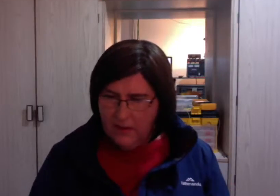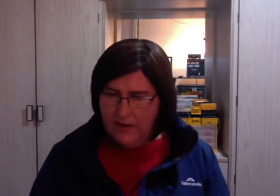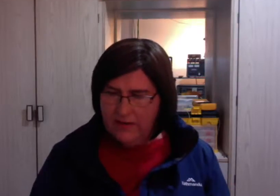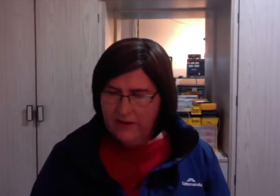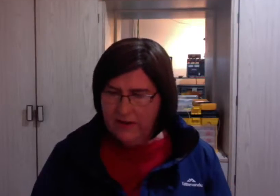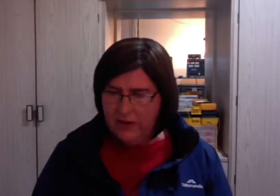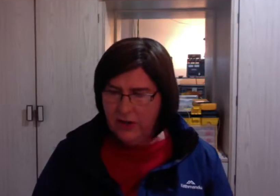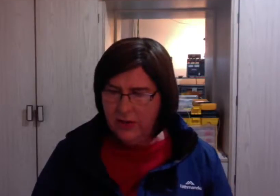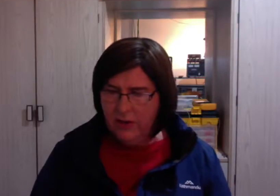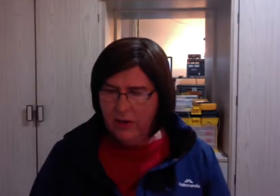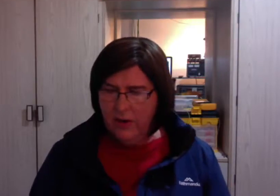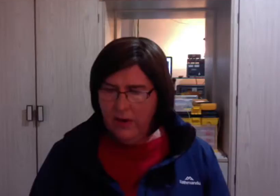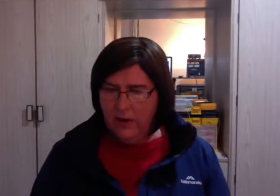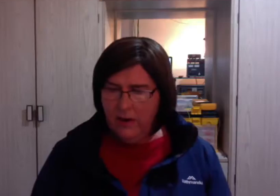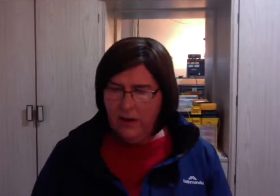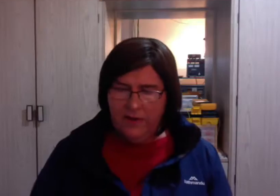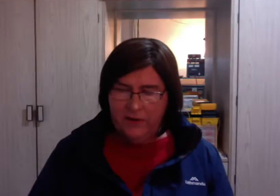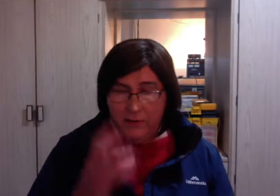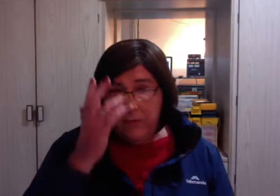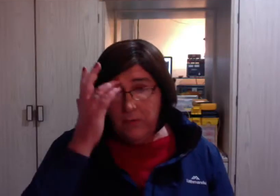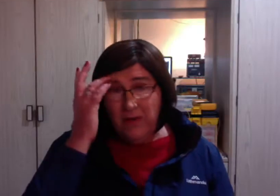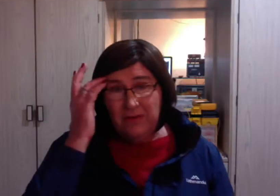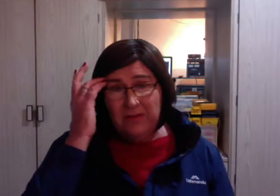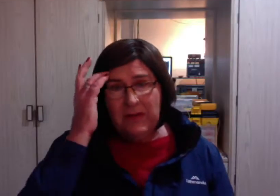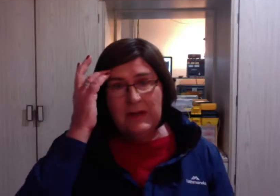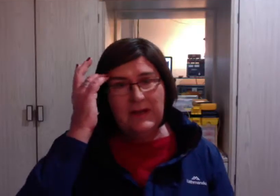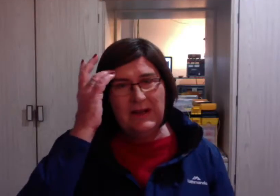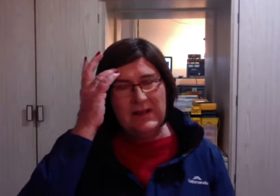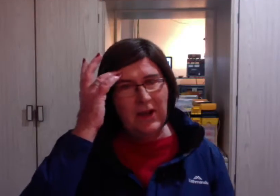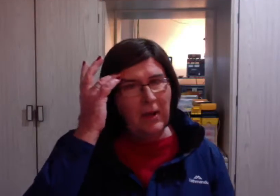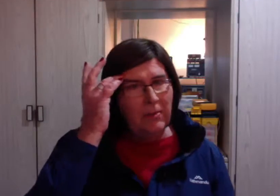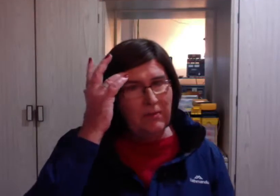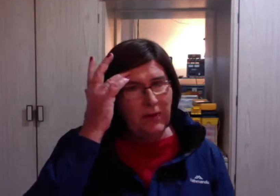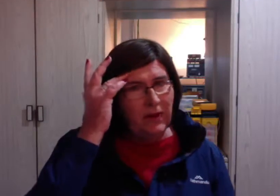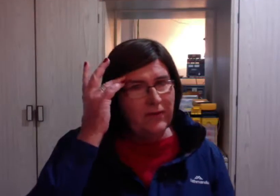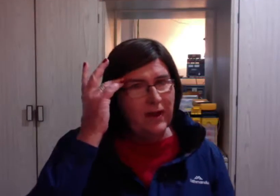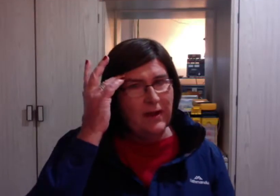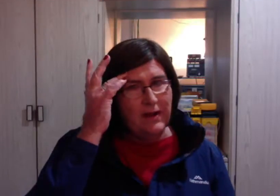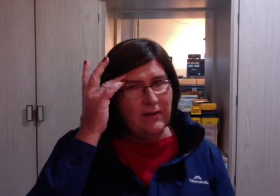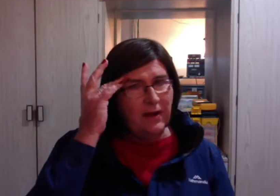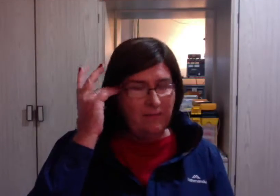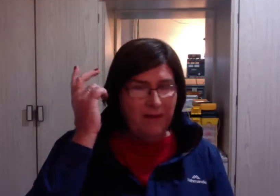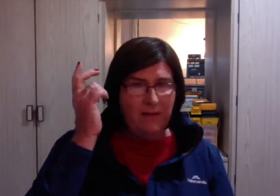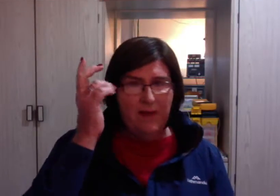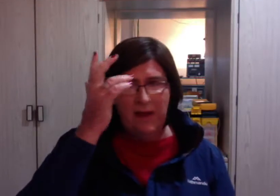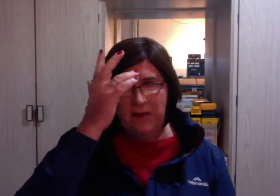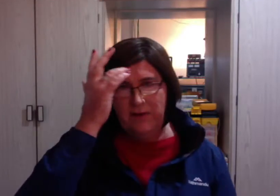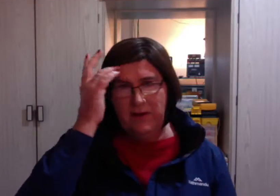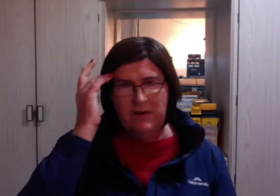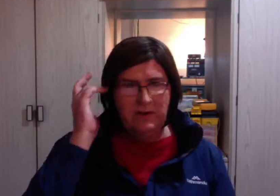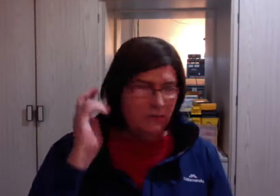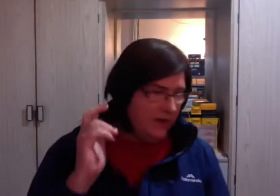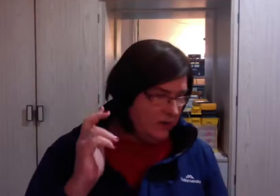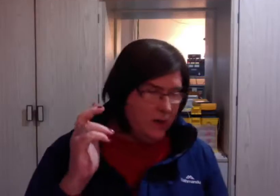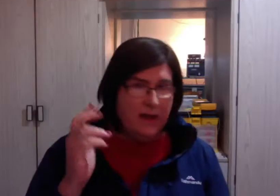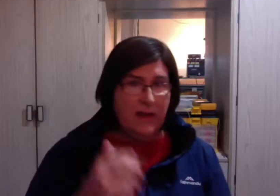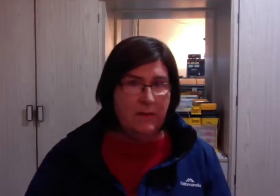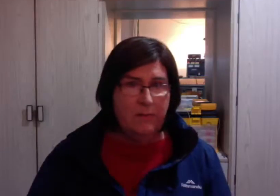And he said, you know, I said to him, well, you know, you need to let your tires down. And he said, I've let them down. I said, yeah, 28